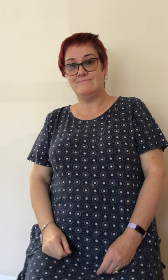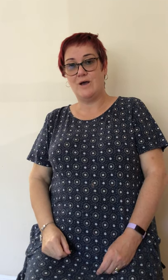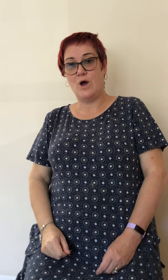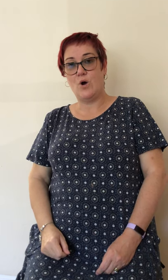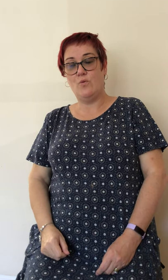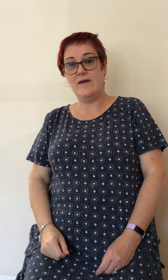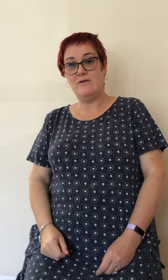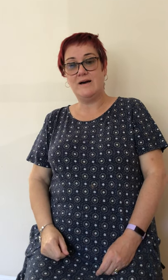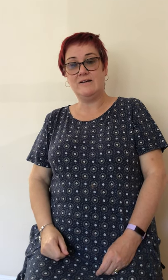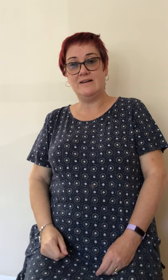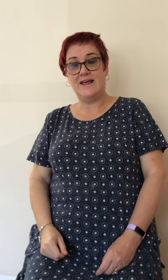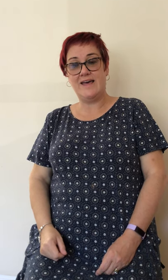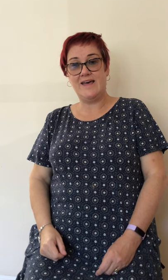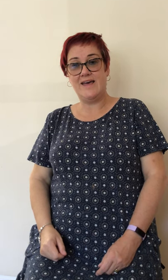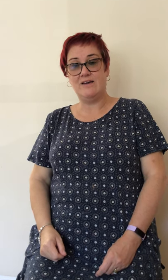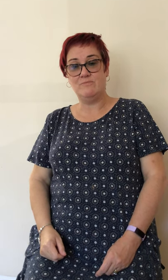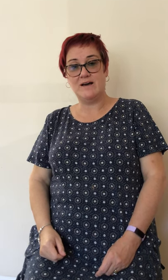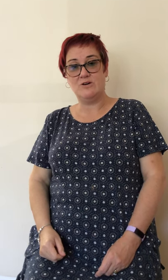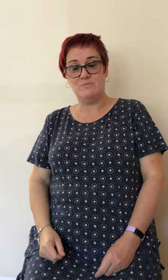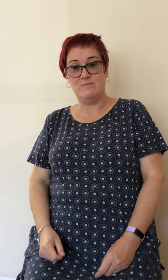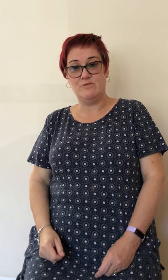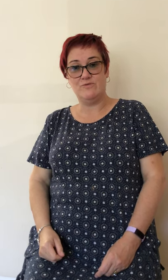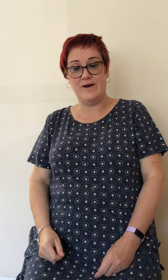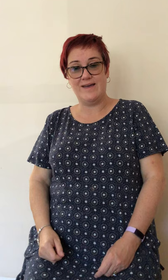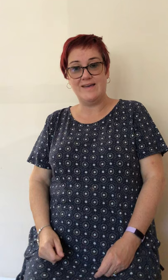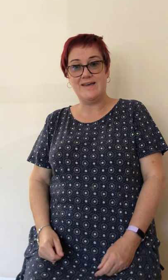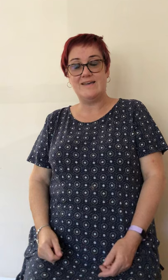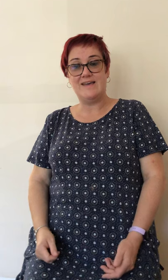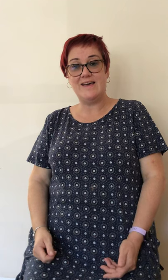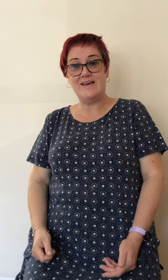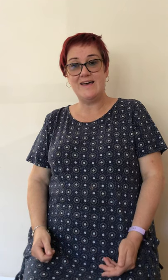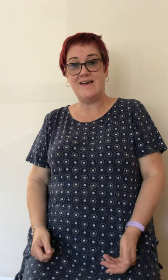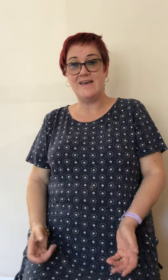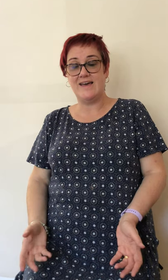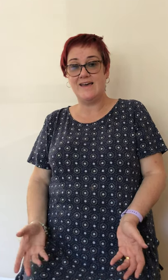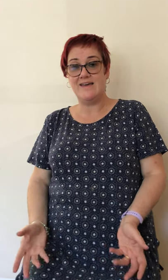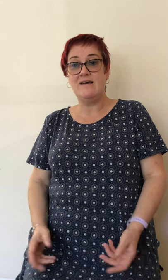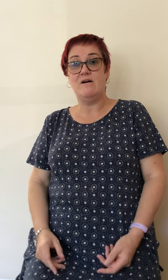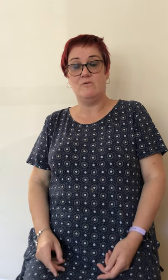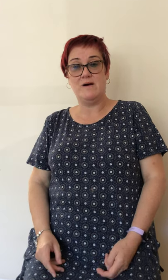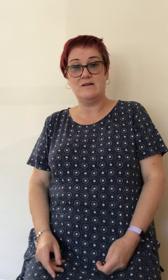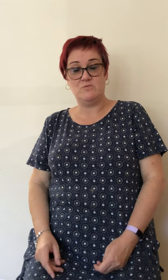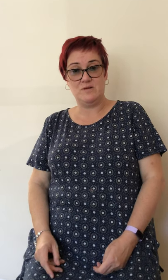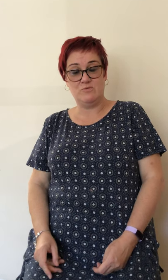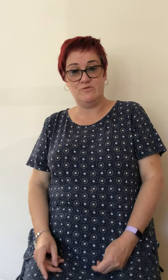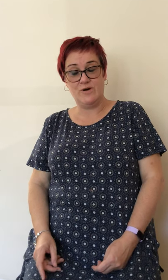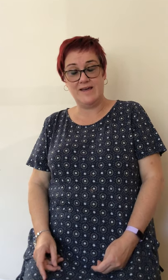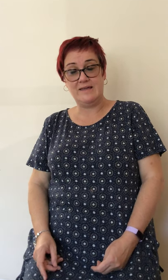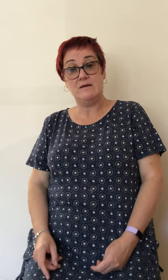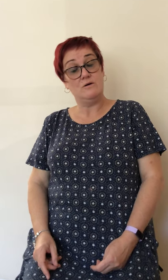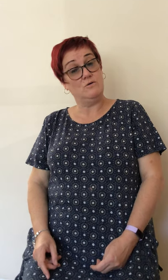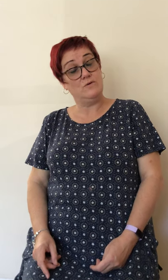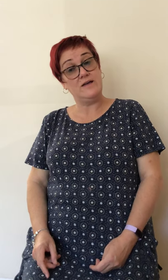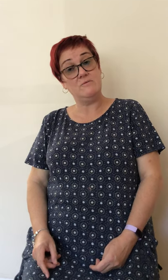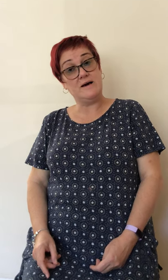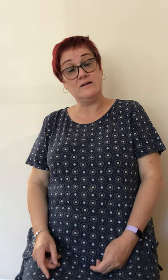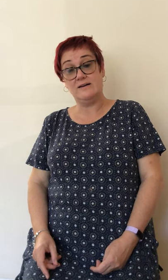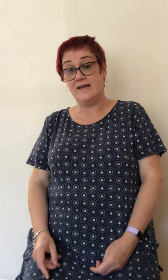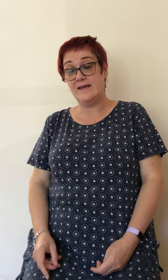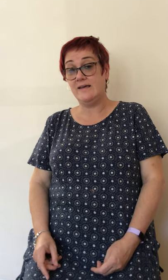O-wee o maka leee, o maka me mo fwee, yeh yeh! O maka me mo fwee! Oh wow, oh my calai,